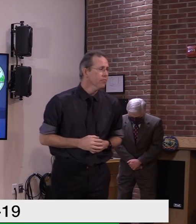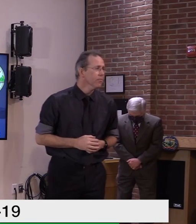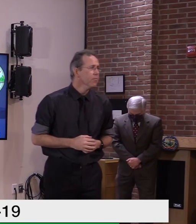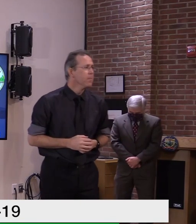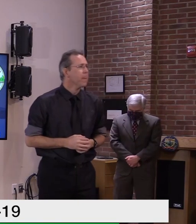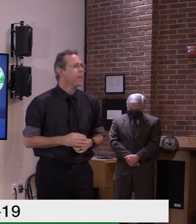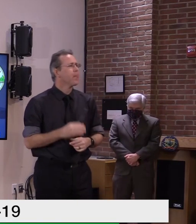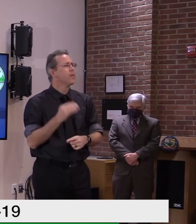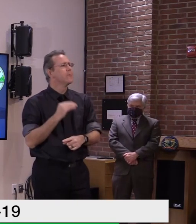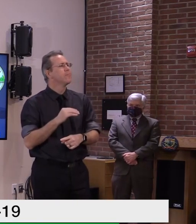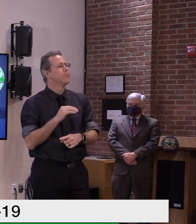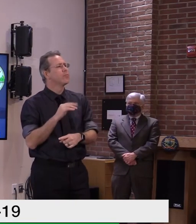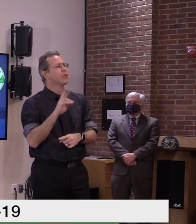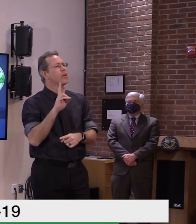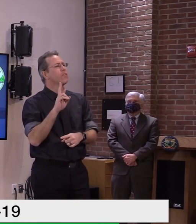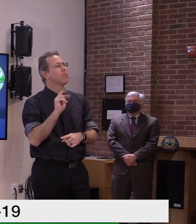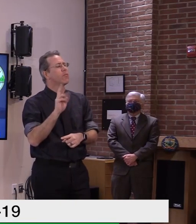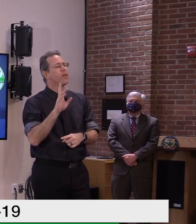Business